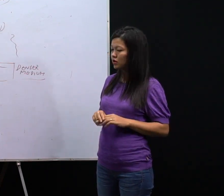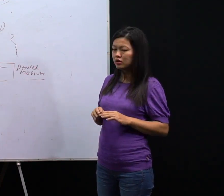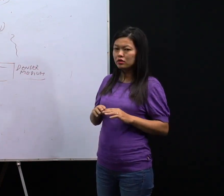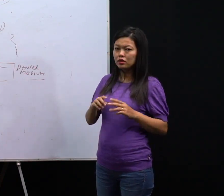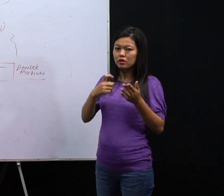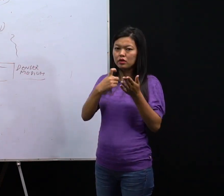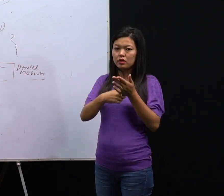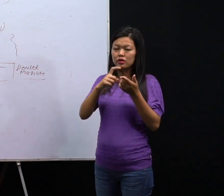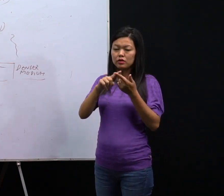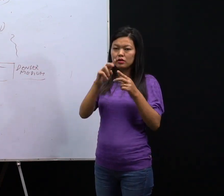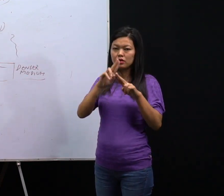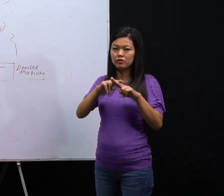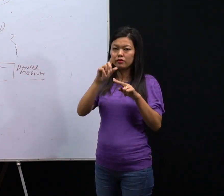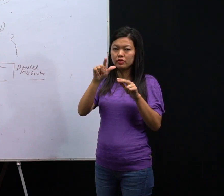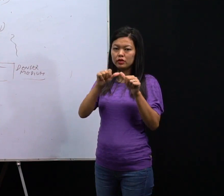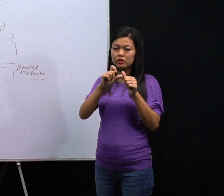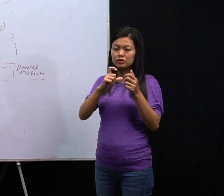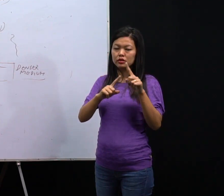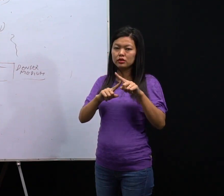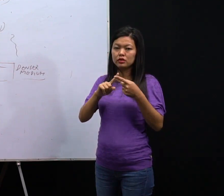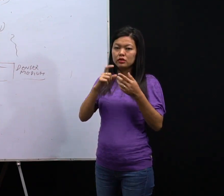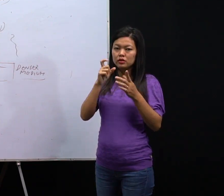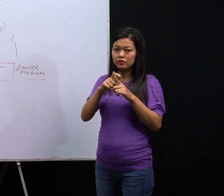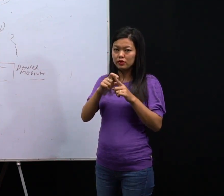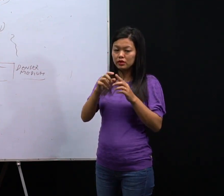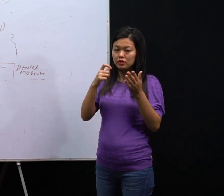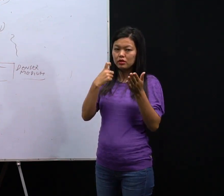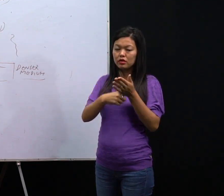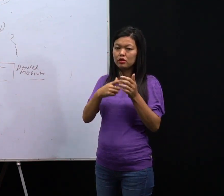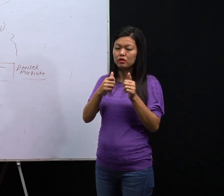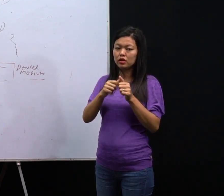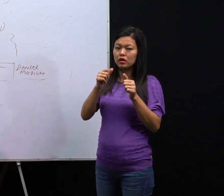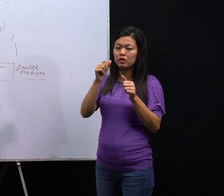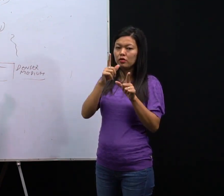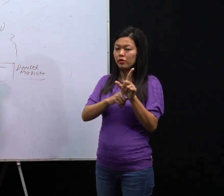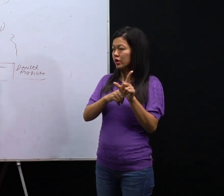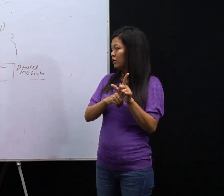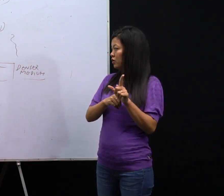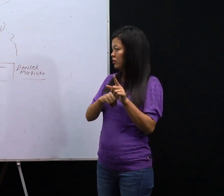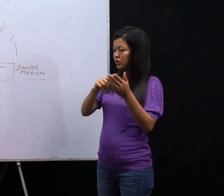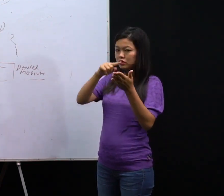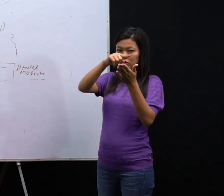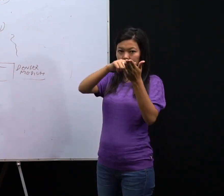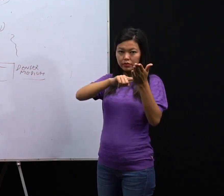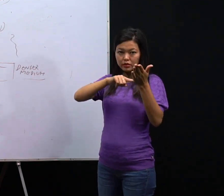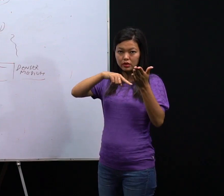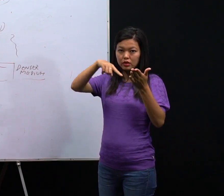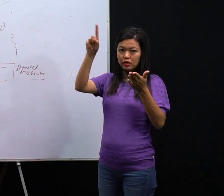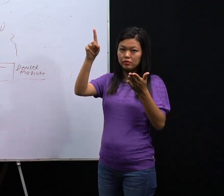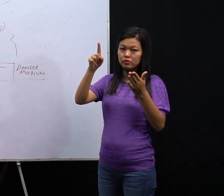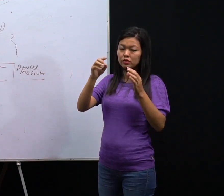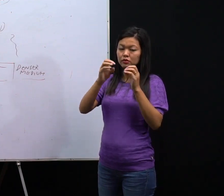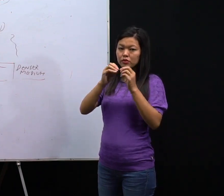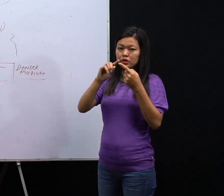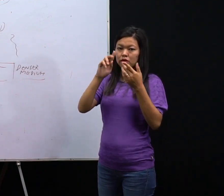reflected ray is bending towards the normal, right? Now let's say if the ray of light, okay,